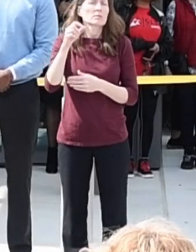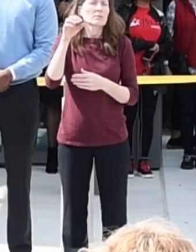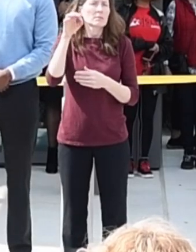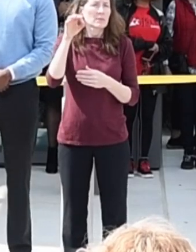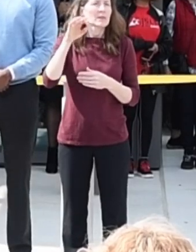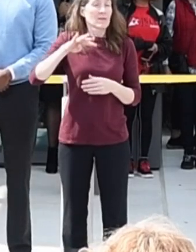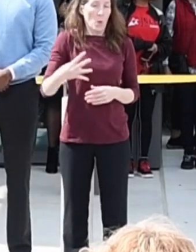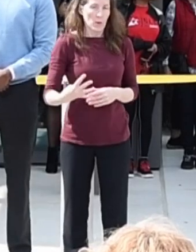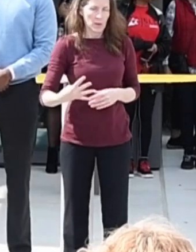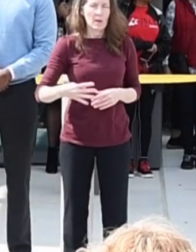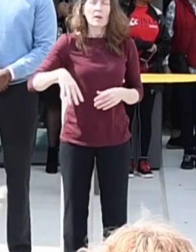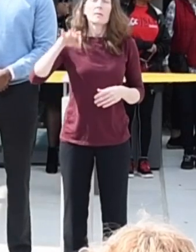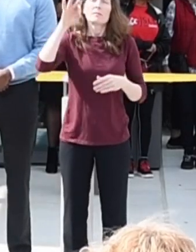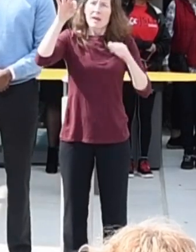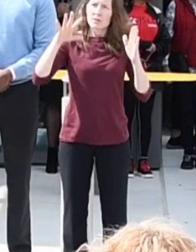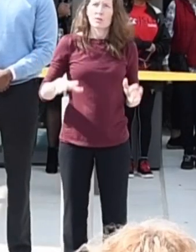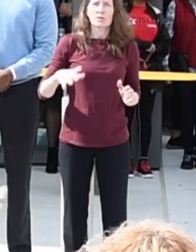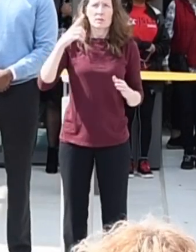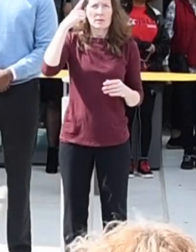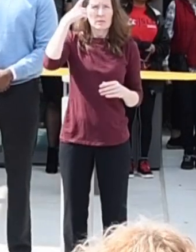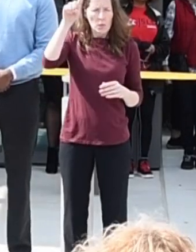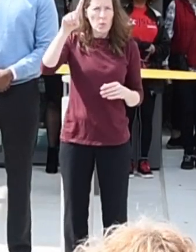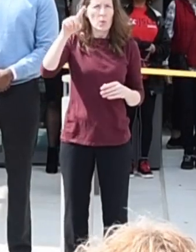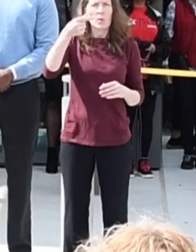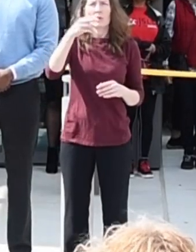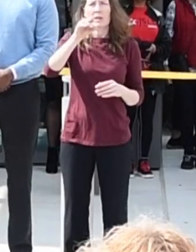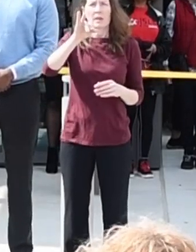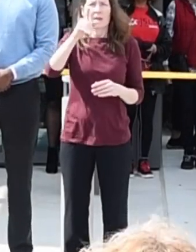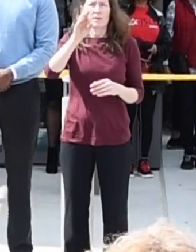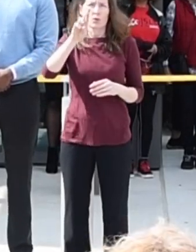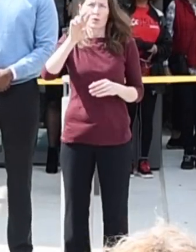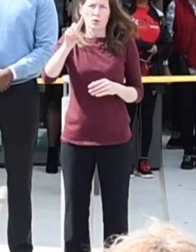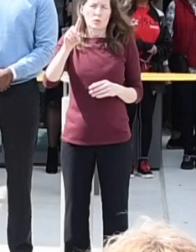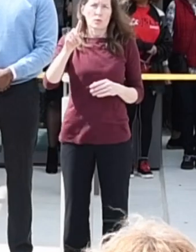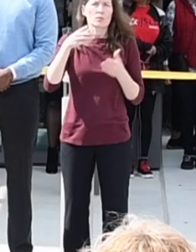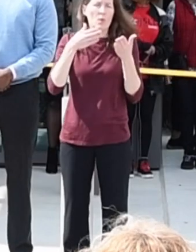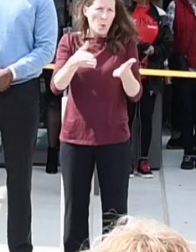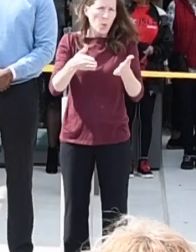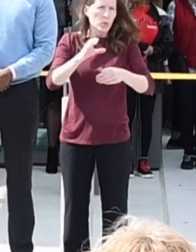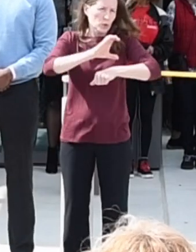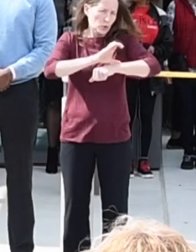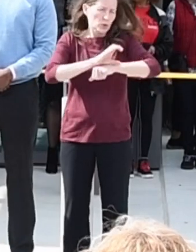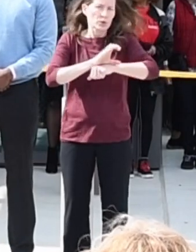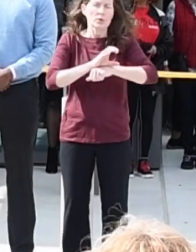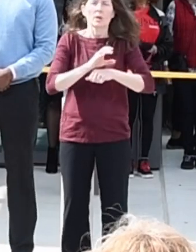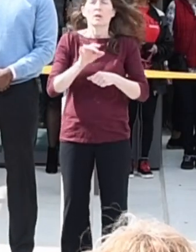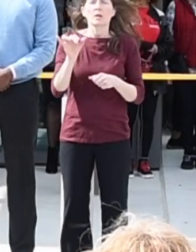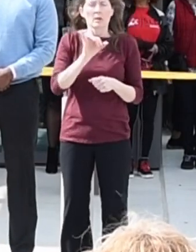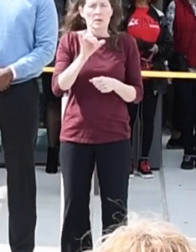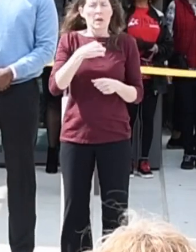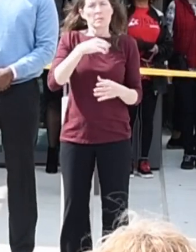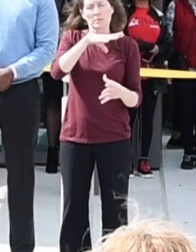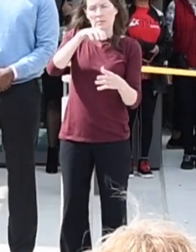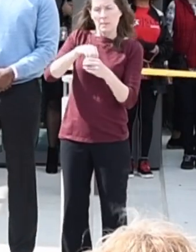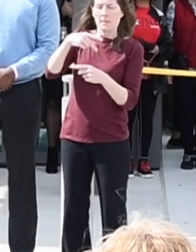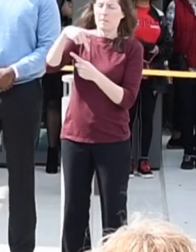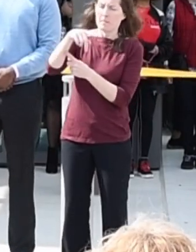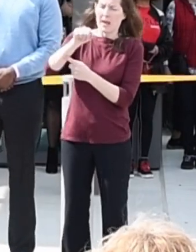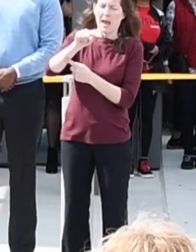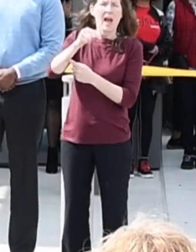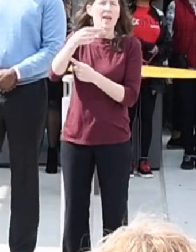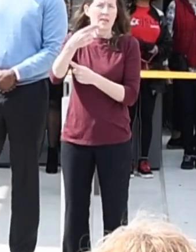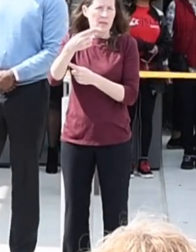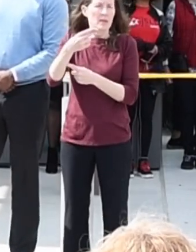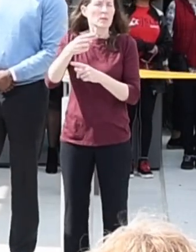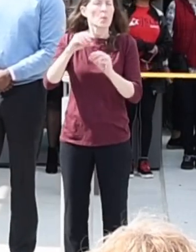Guilford, and also co-chair of PATH, People Acting Together in Howard County, along with Ms. Shella Khan. What a